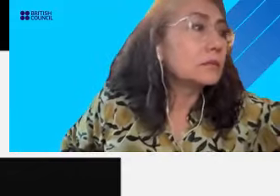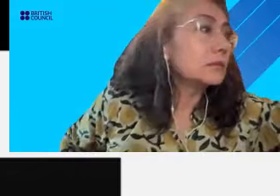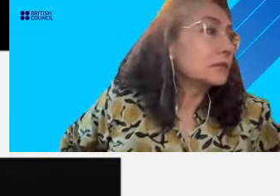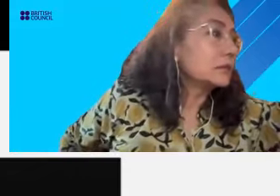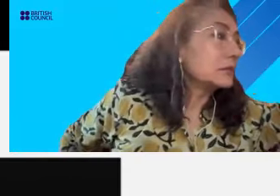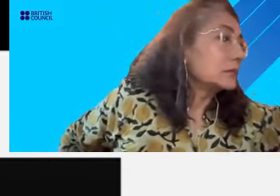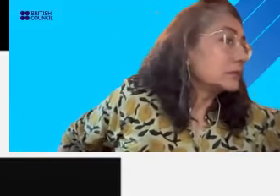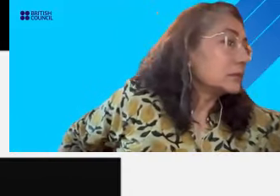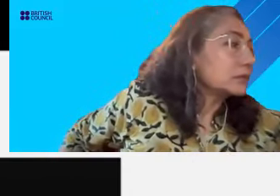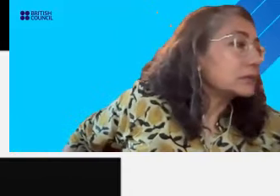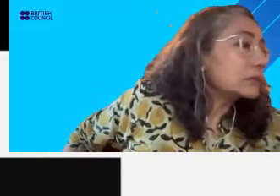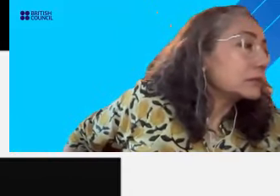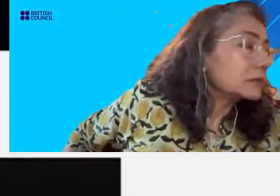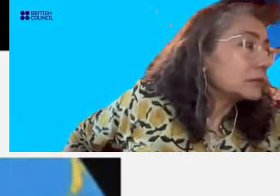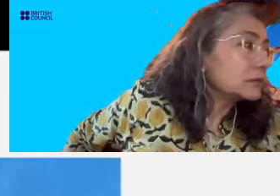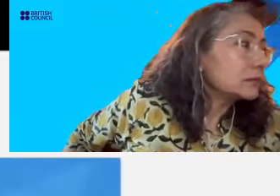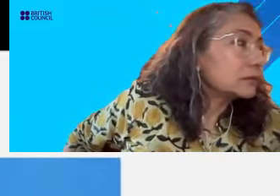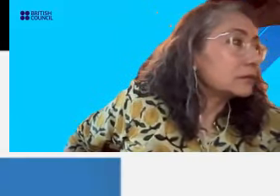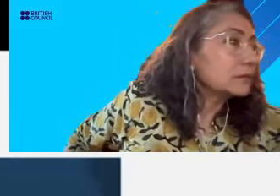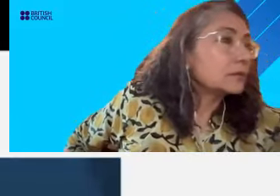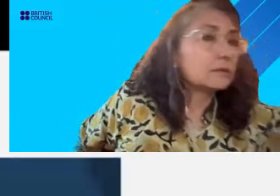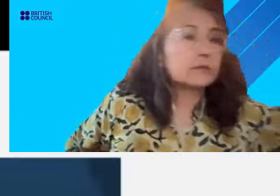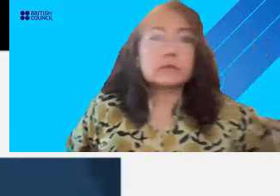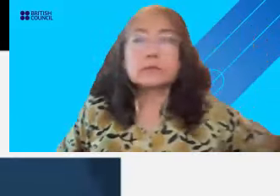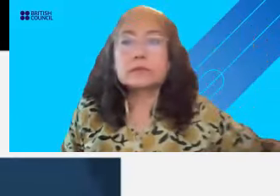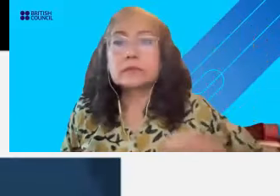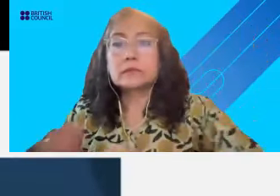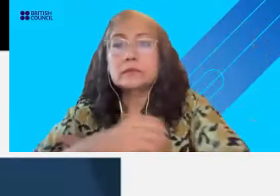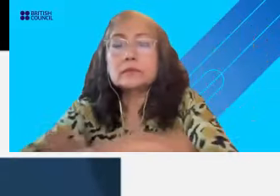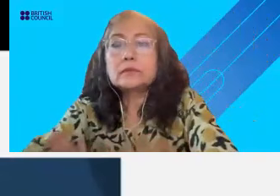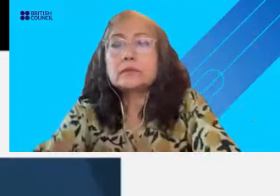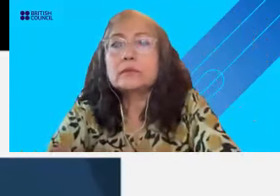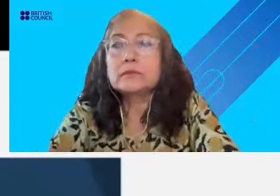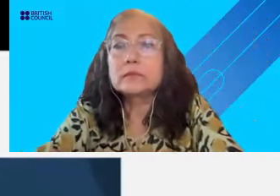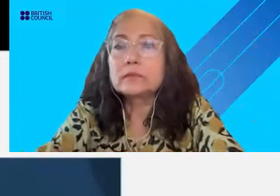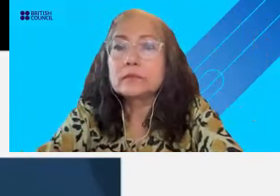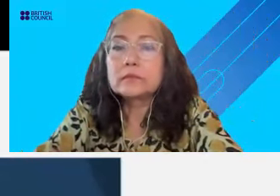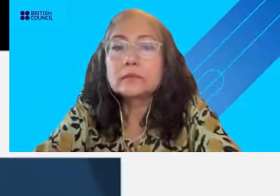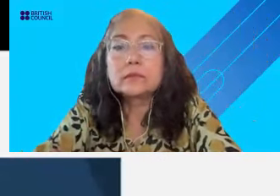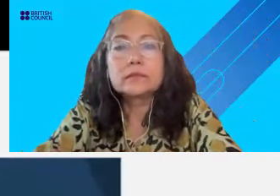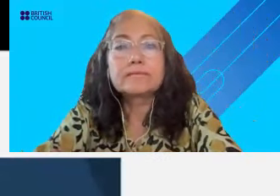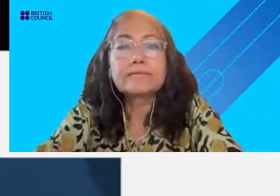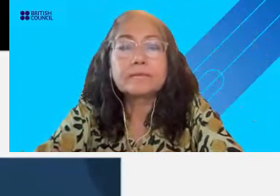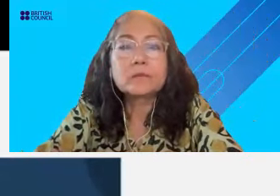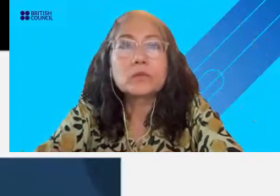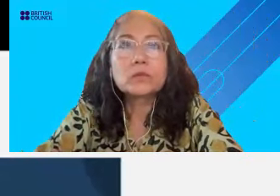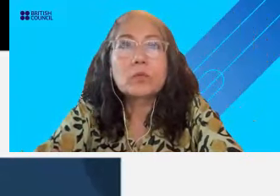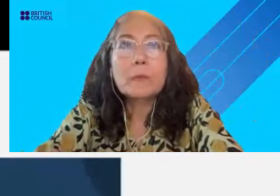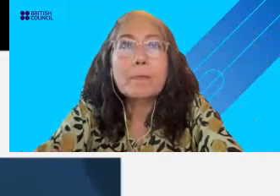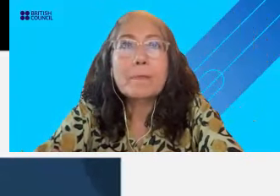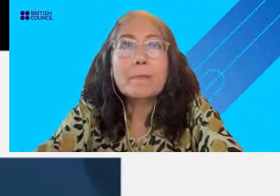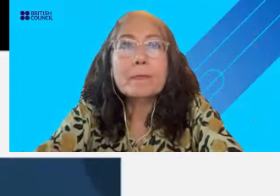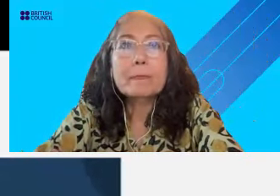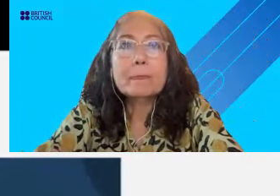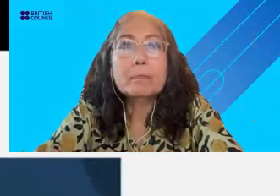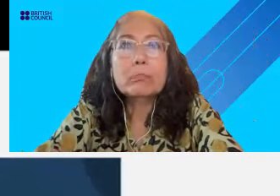us all. Now, half a degree doesn't sound like much, but it could make a big difference to the planet. A 2 degrees centigrade rise would mean